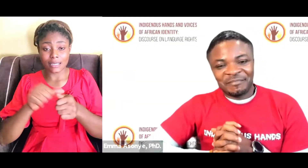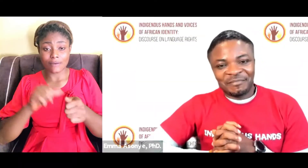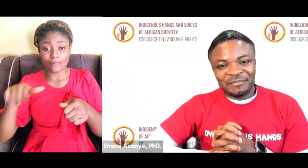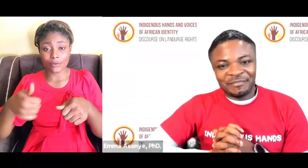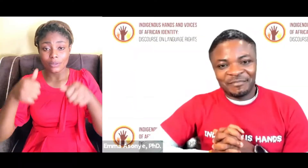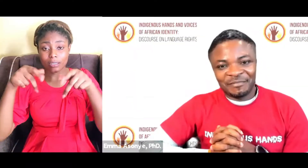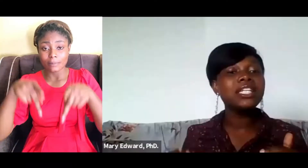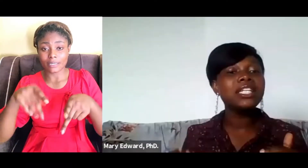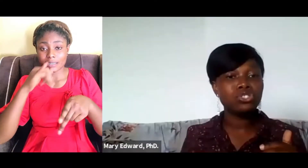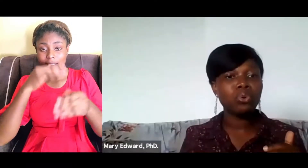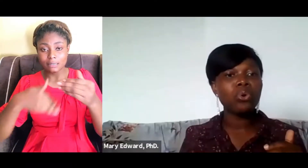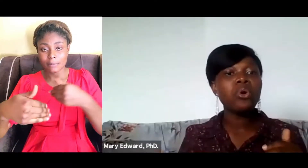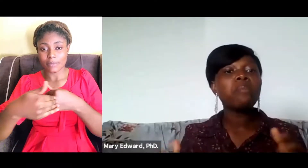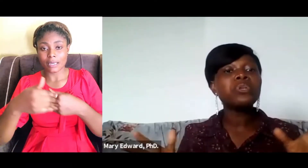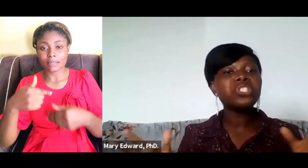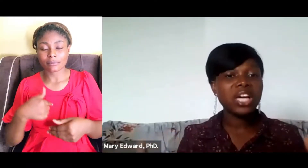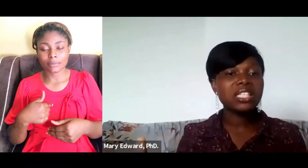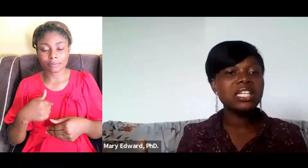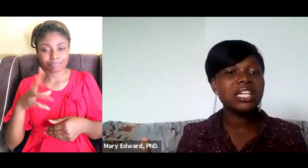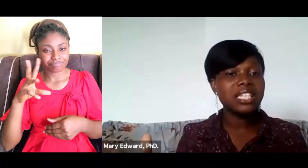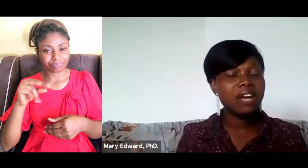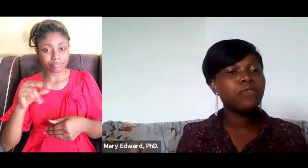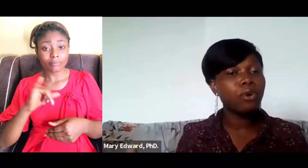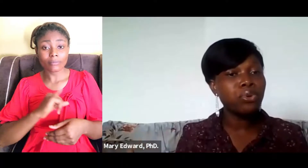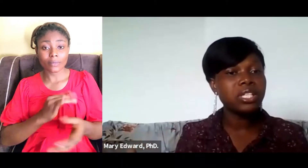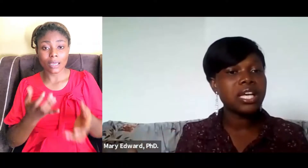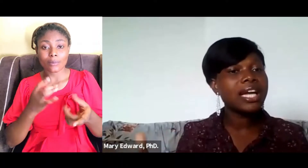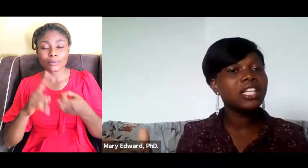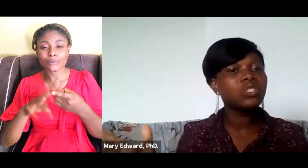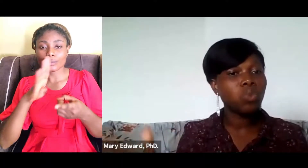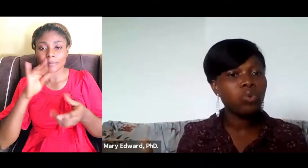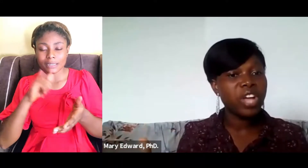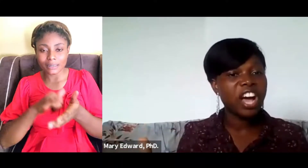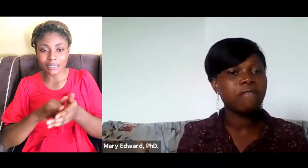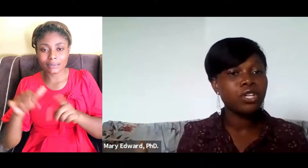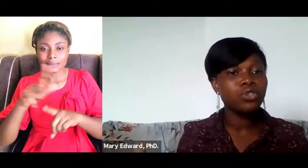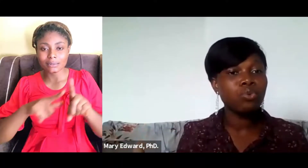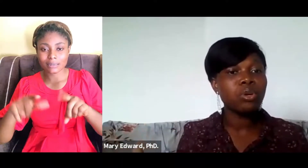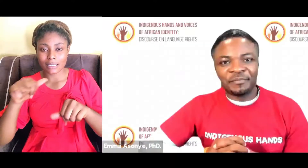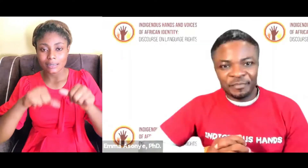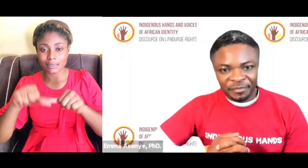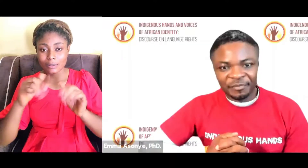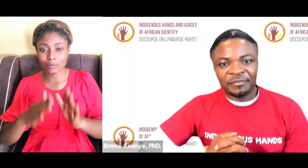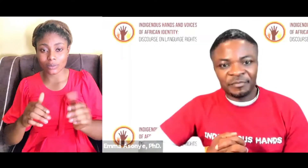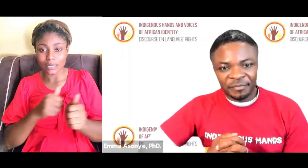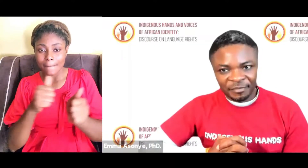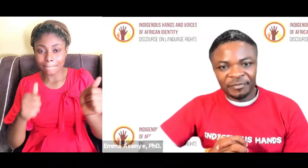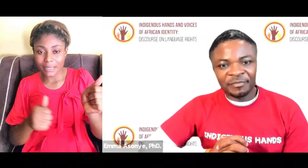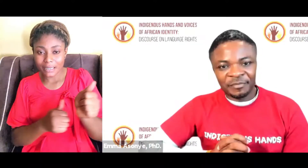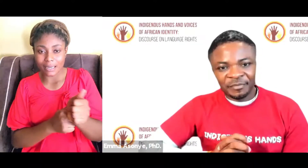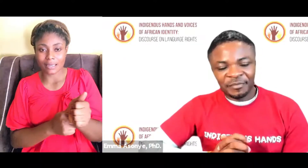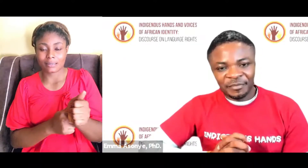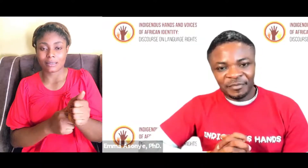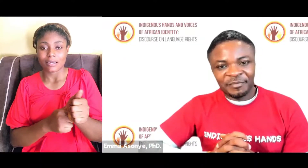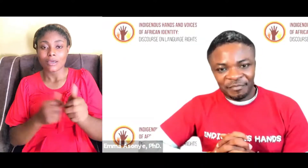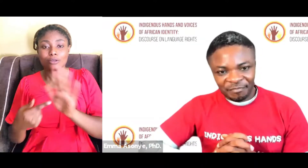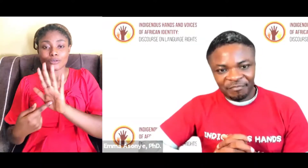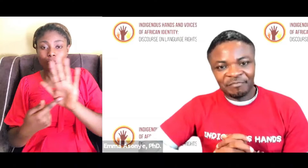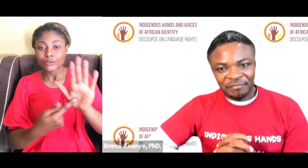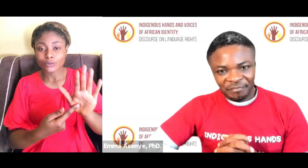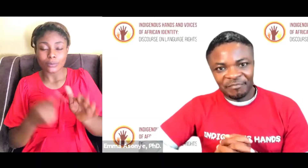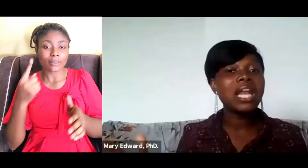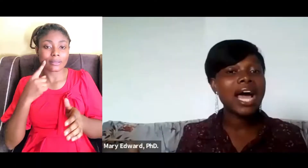linguist who is behind the show, projecting the deaf community. And that is what we have been doing, projecting the indigenous deaf